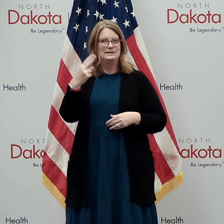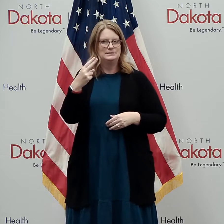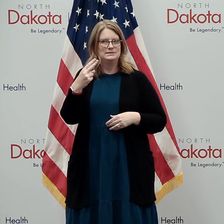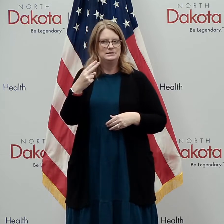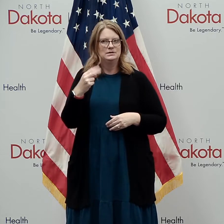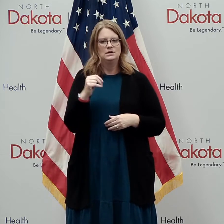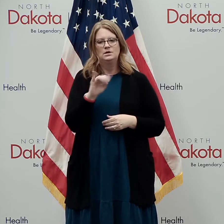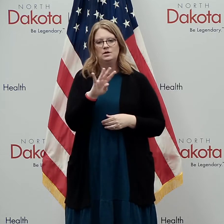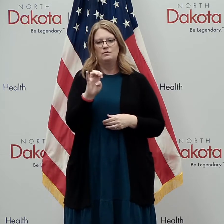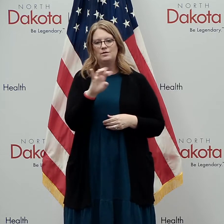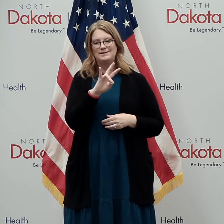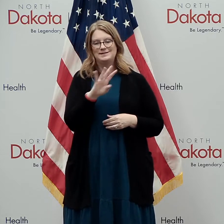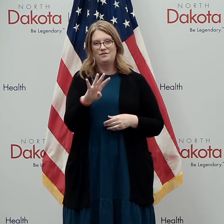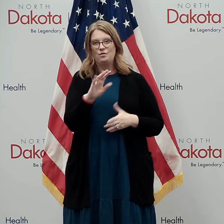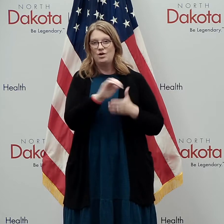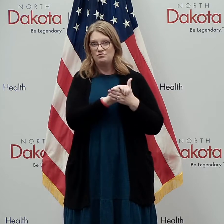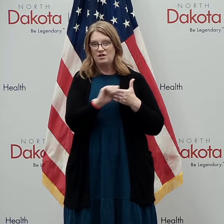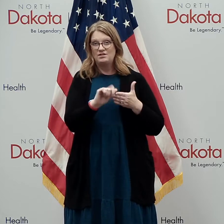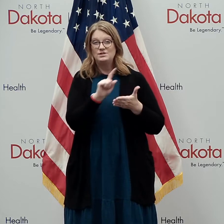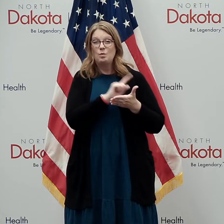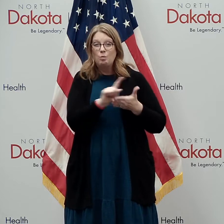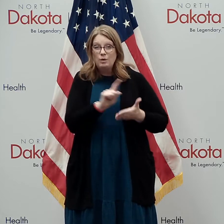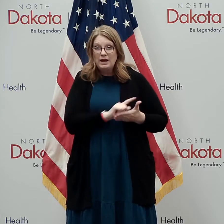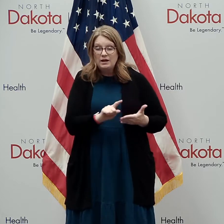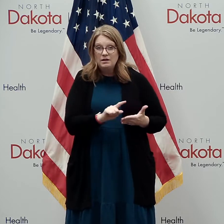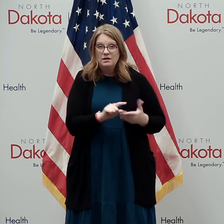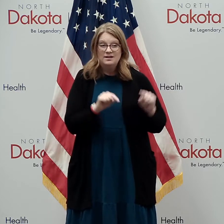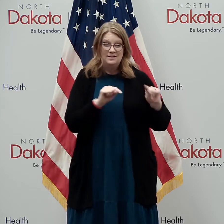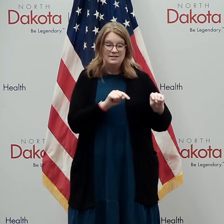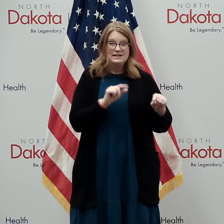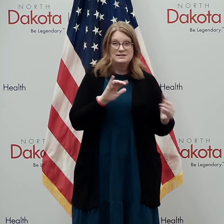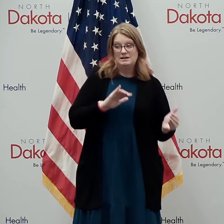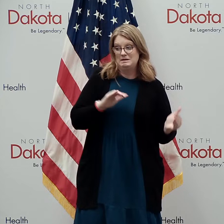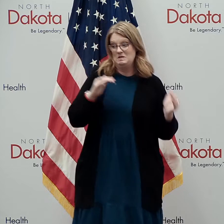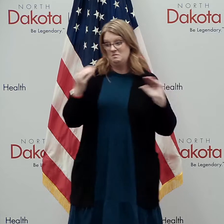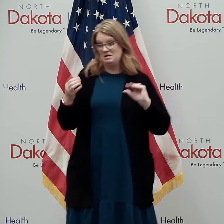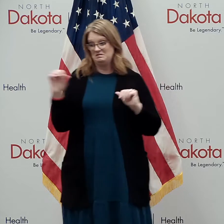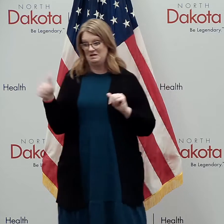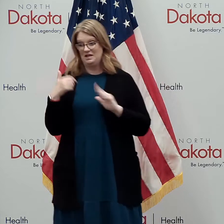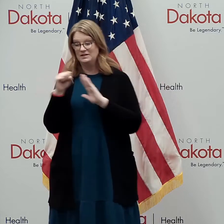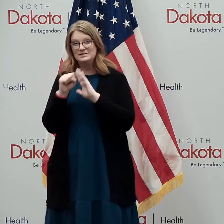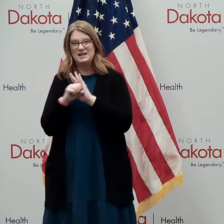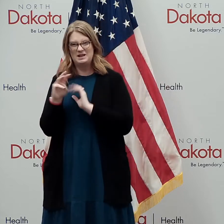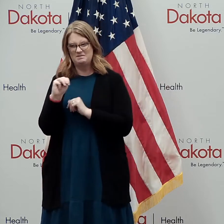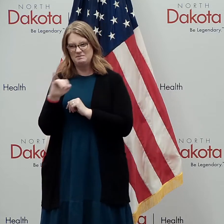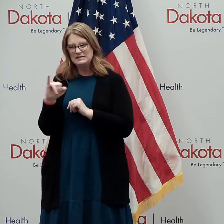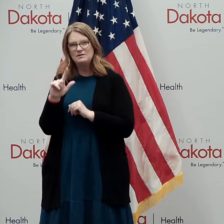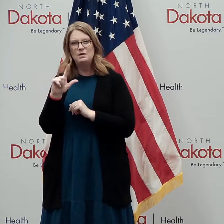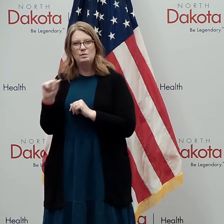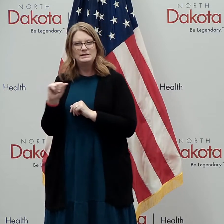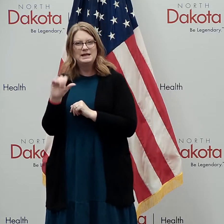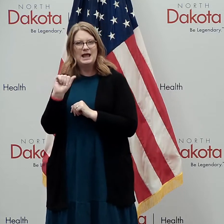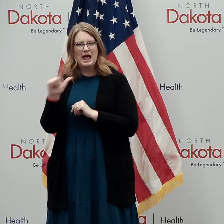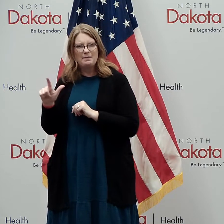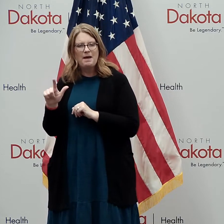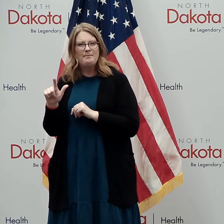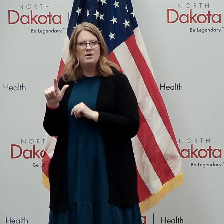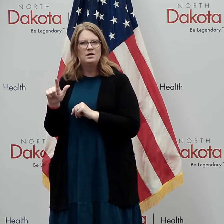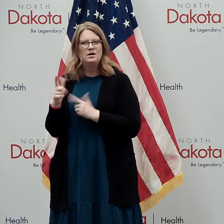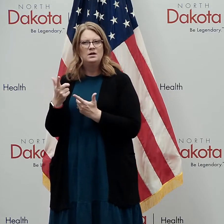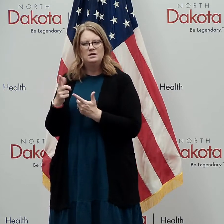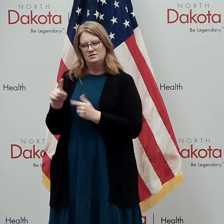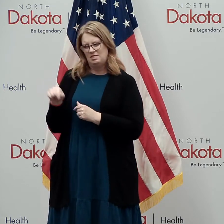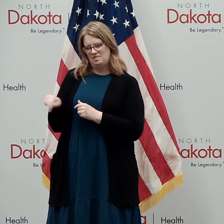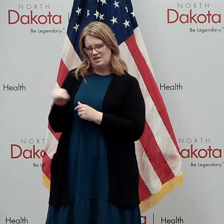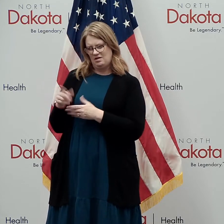at $474. Compare that to some states, Mississippi, Louisiana, Alabama, where the average